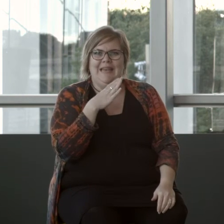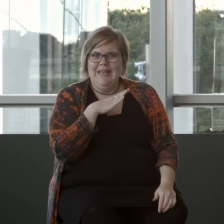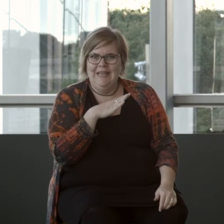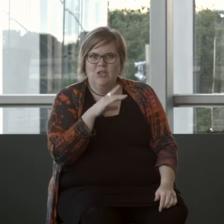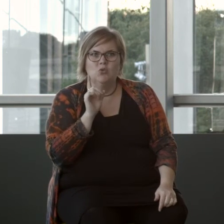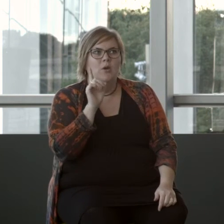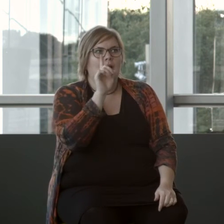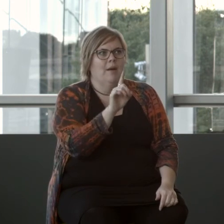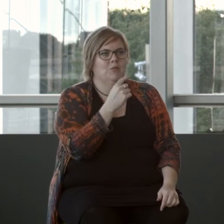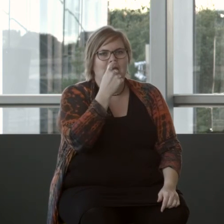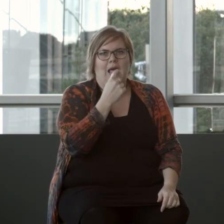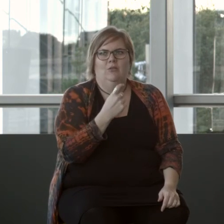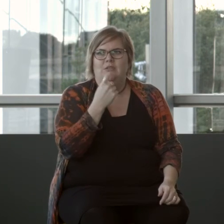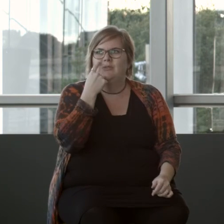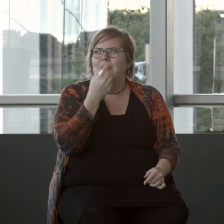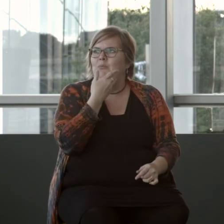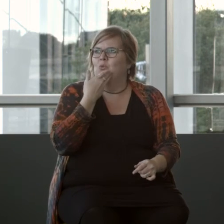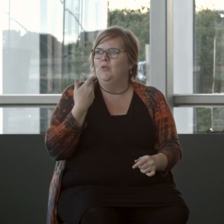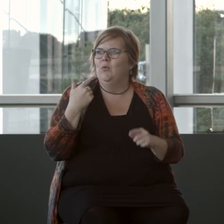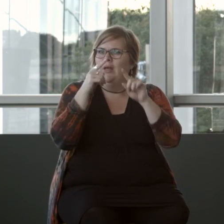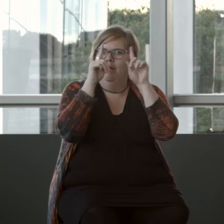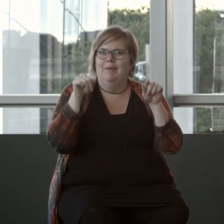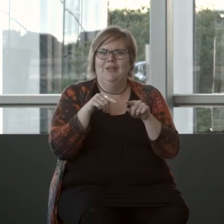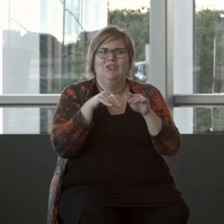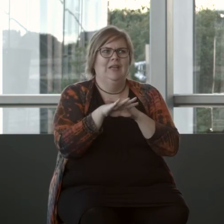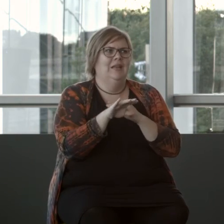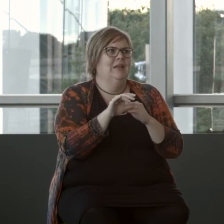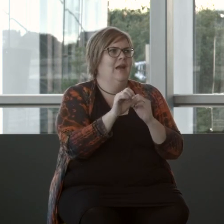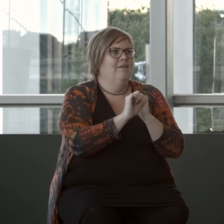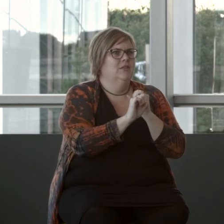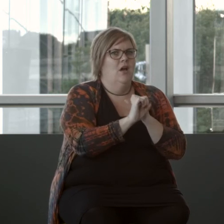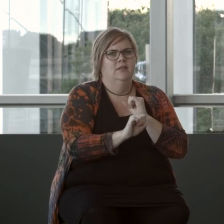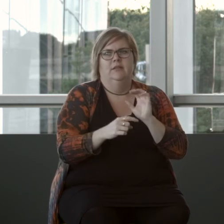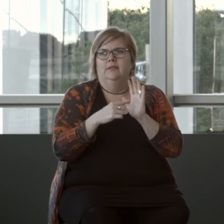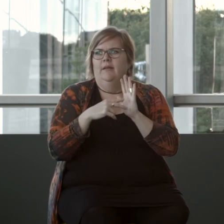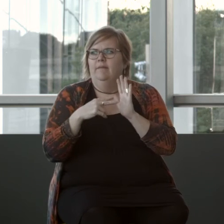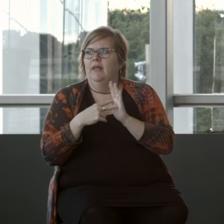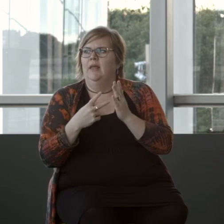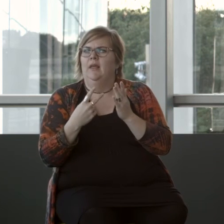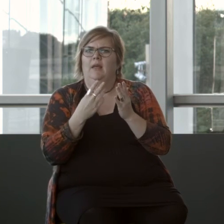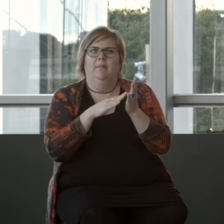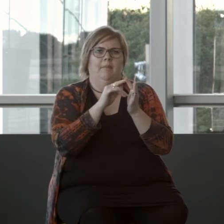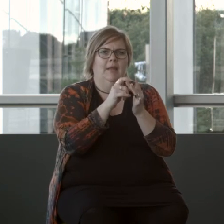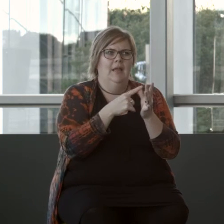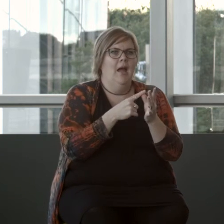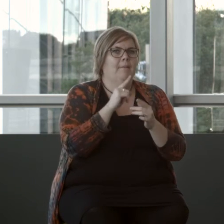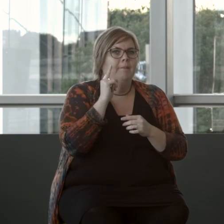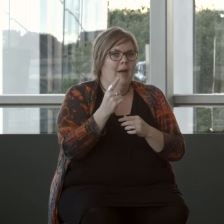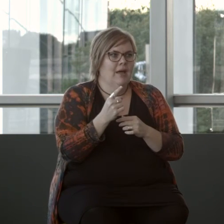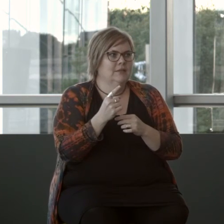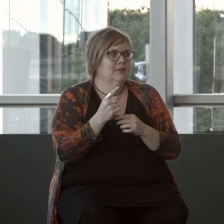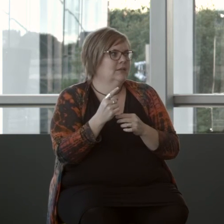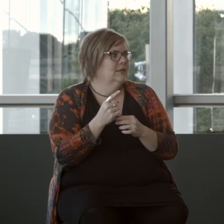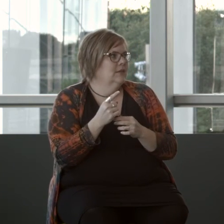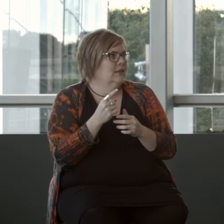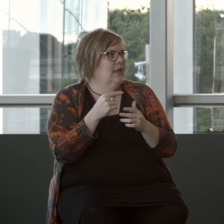satisfying images. There are amazing images in advertising and on television, in all sorts of parts of the media. But what they can get